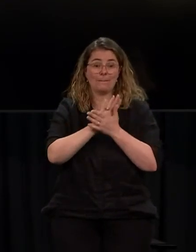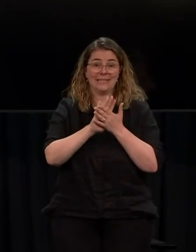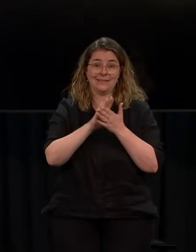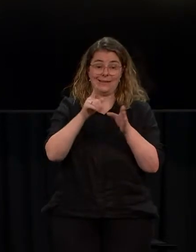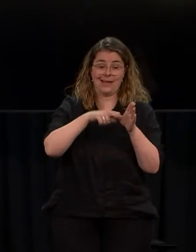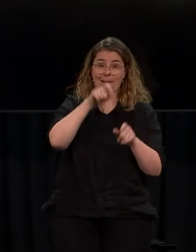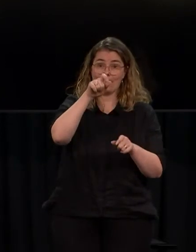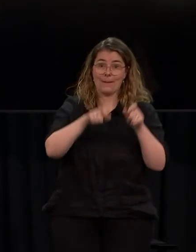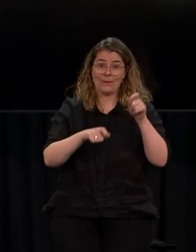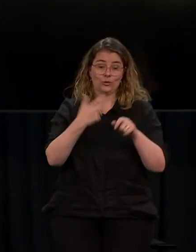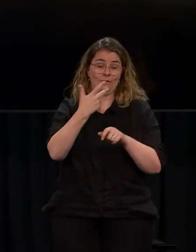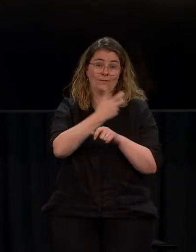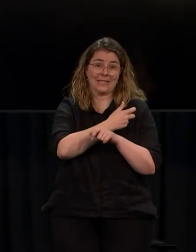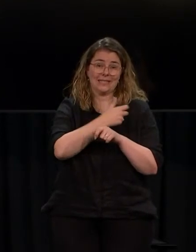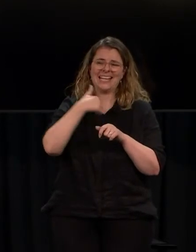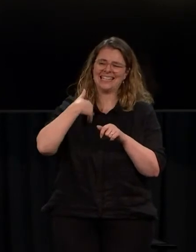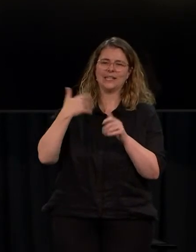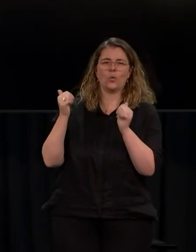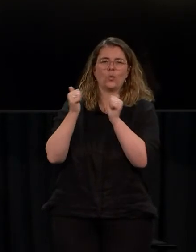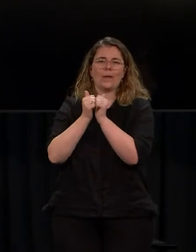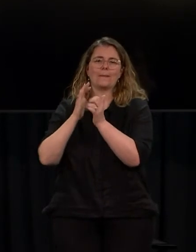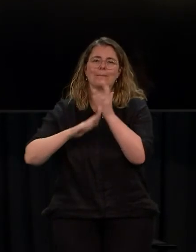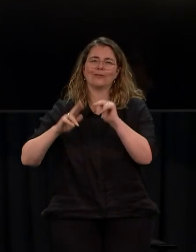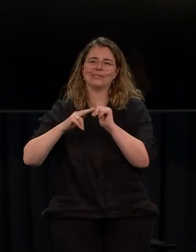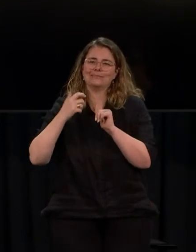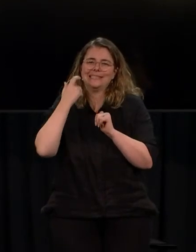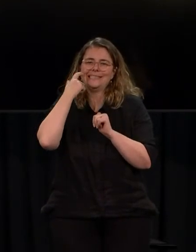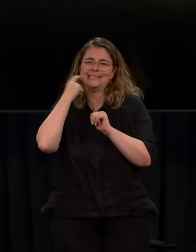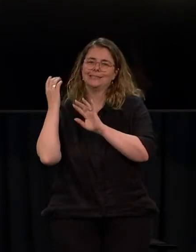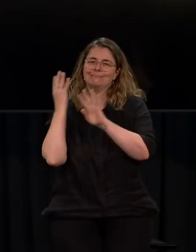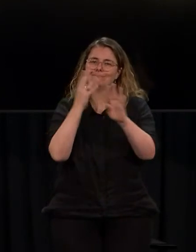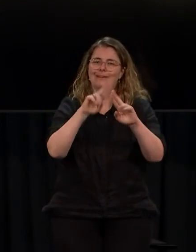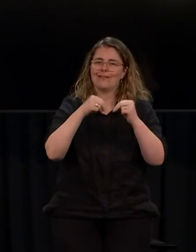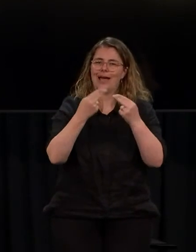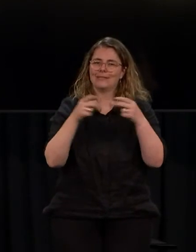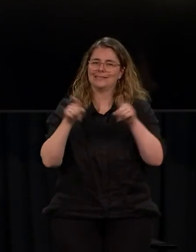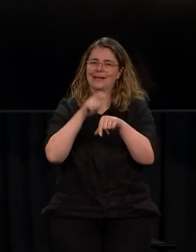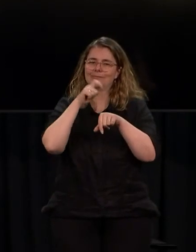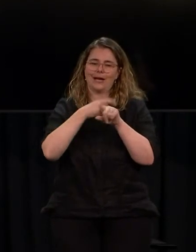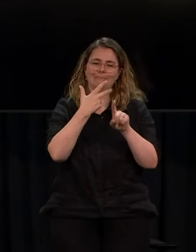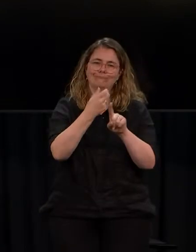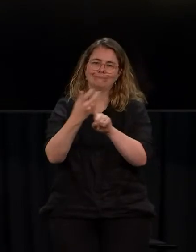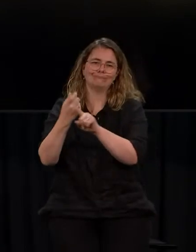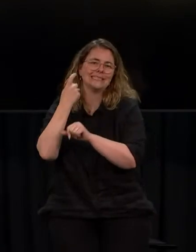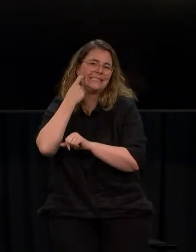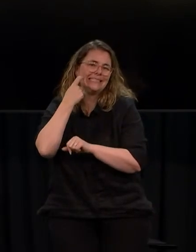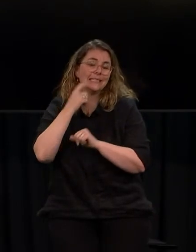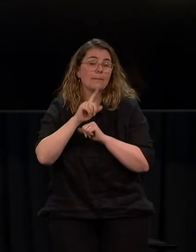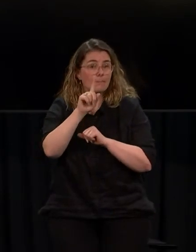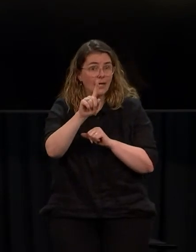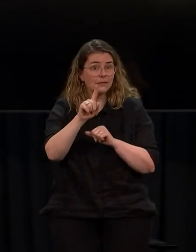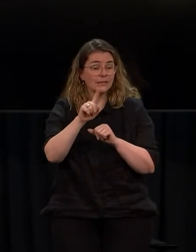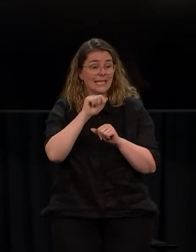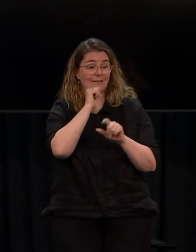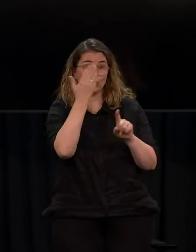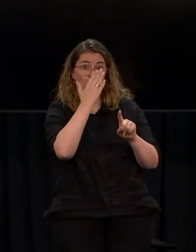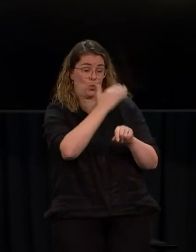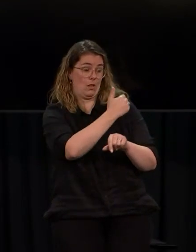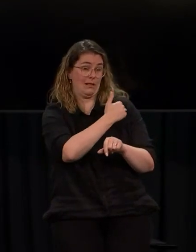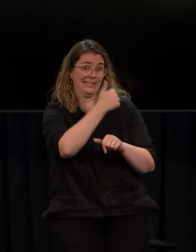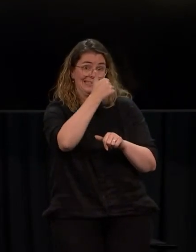young people to be vaccinated when their parents are, has been part of our rollout. But we have absolutely said for schools that wish to